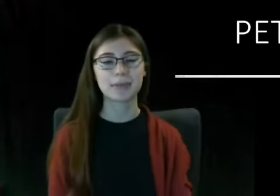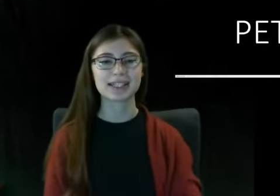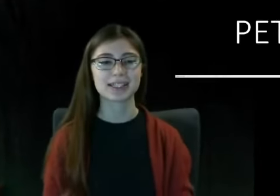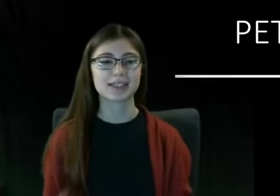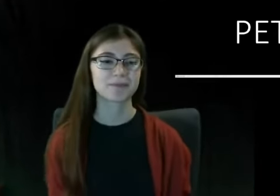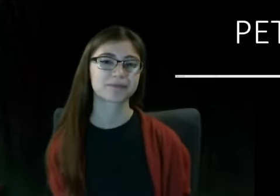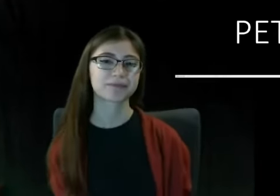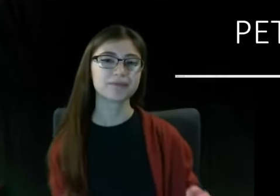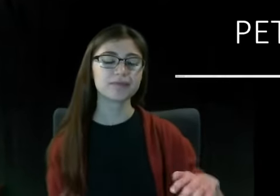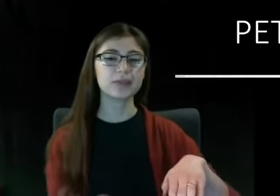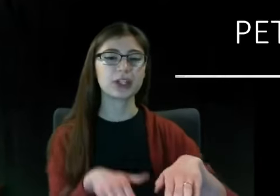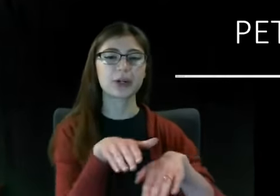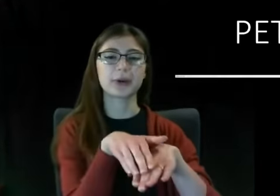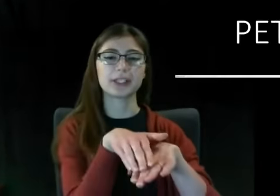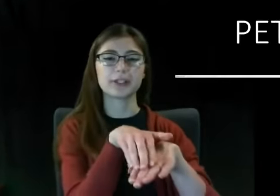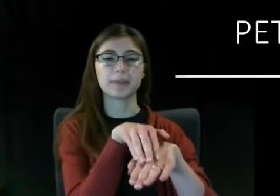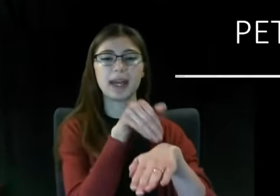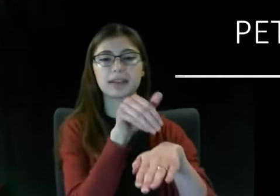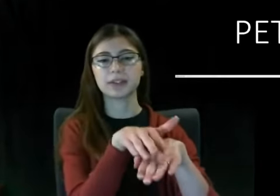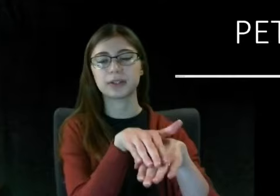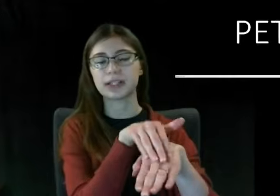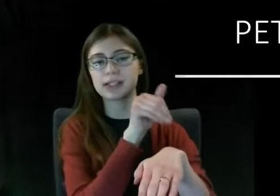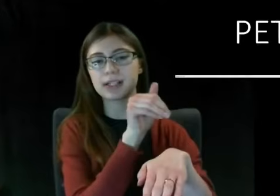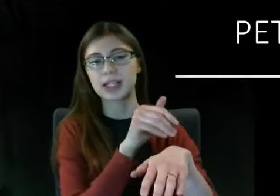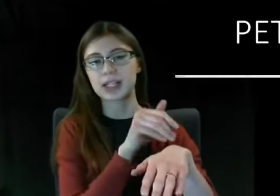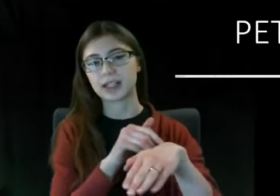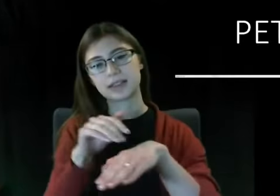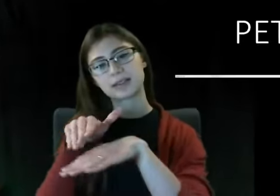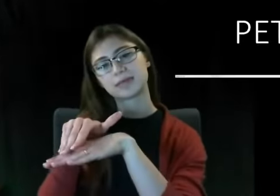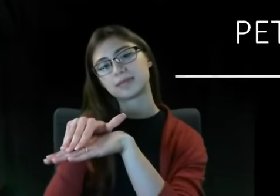Pet. You're going to pet your non-dominant hand.